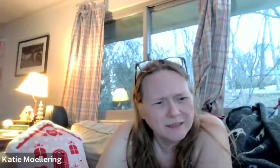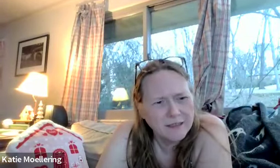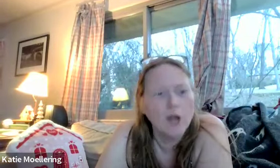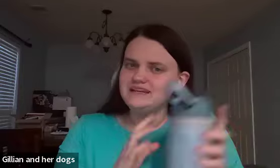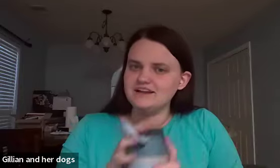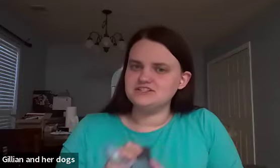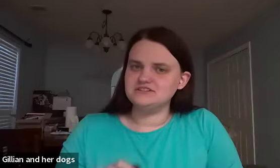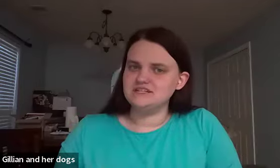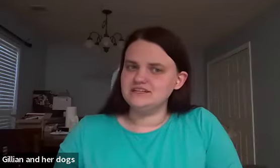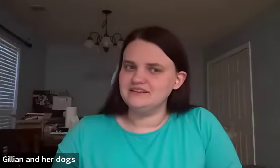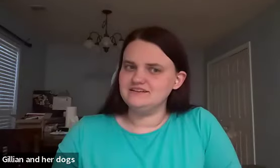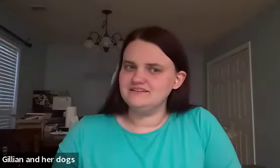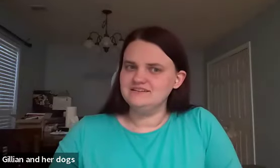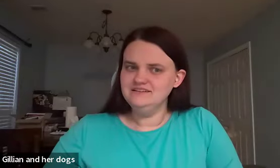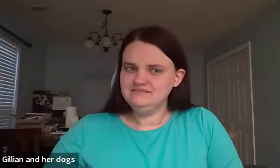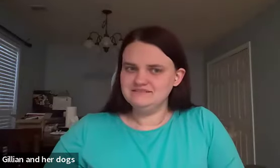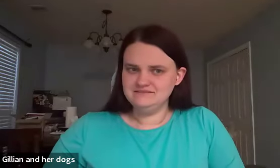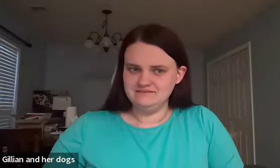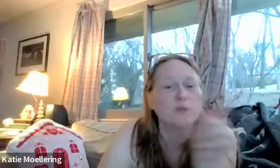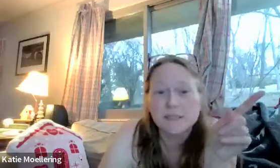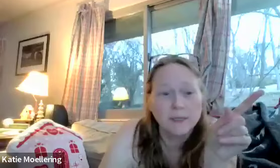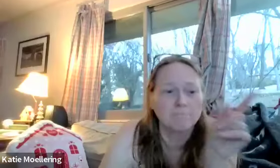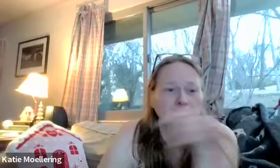don't think we No, did. don't trust me.